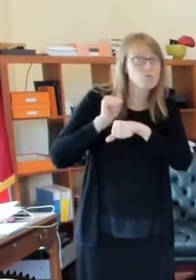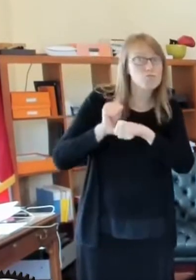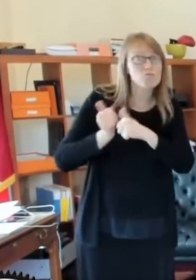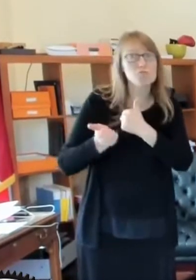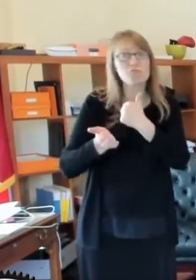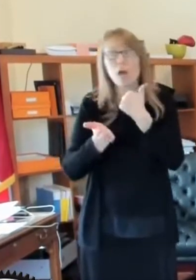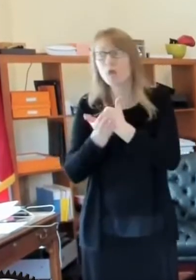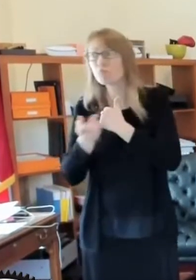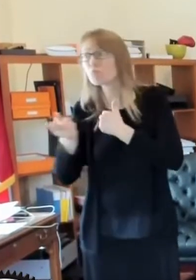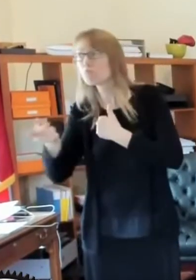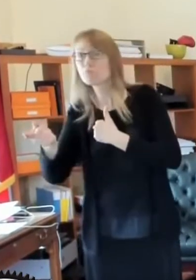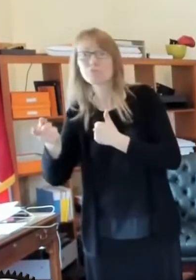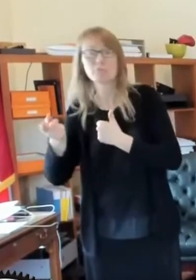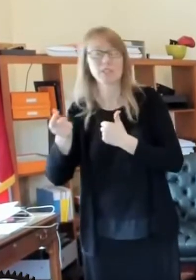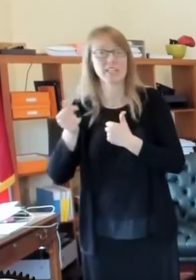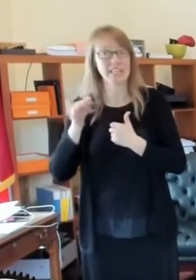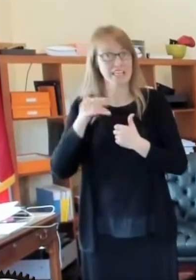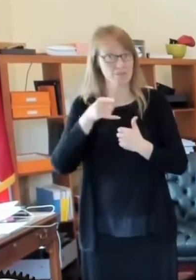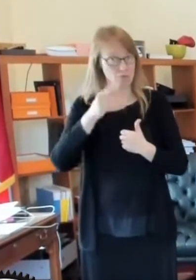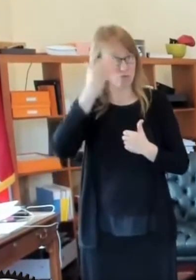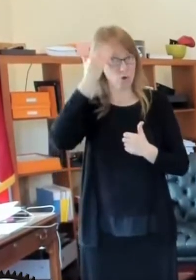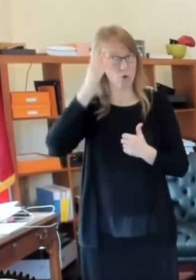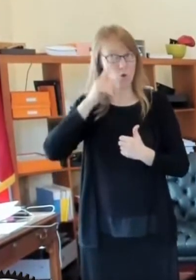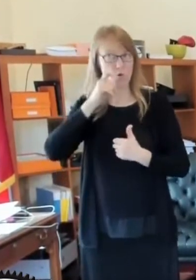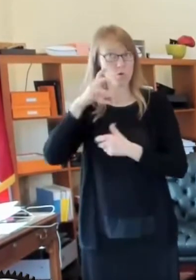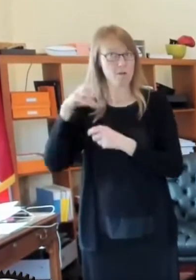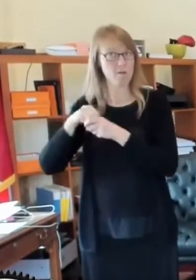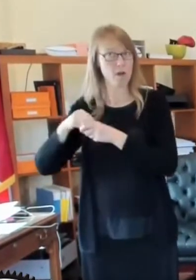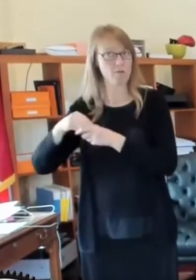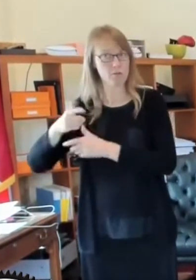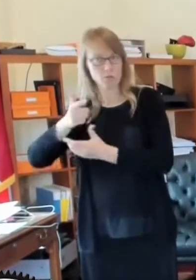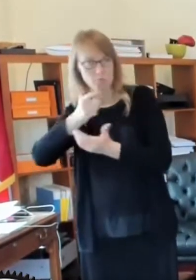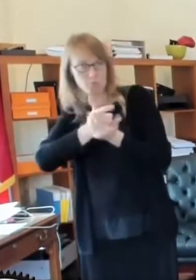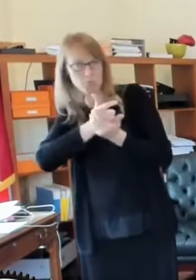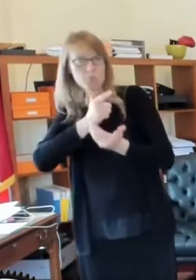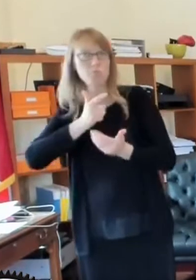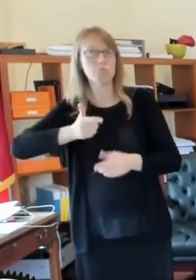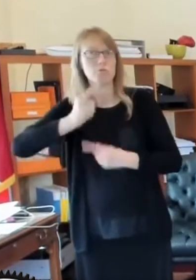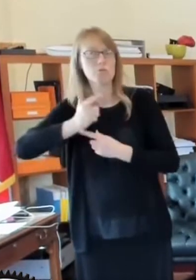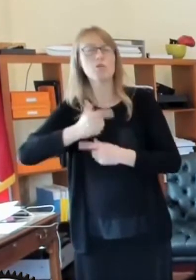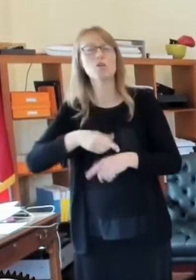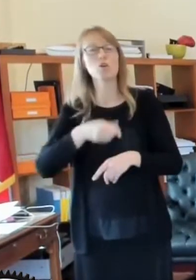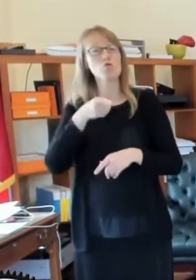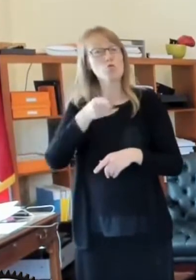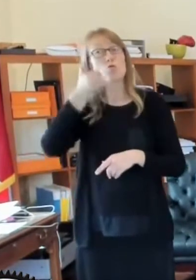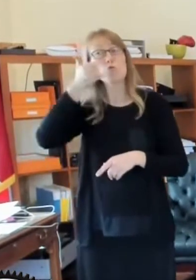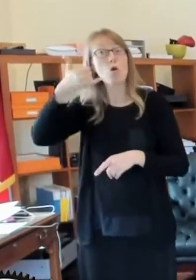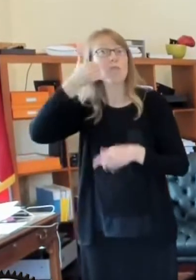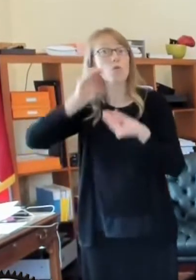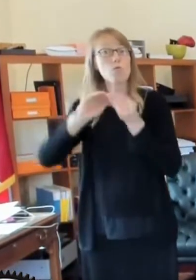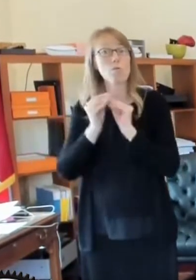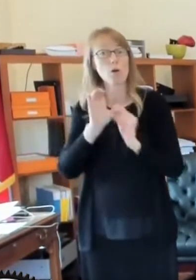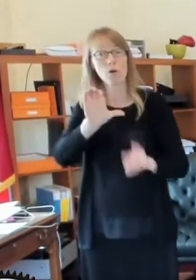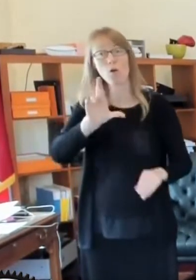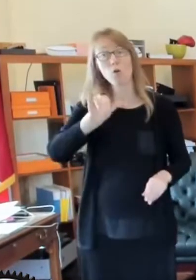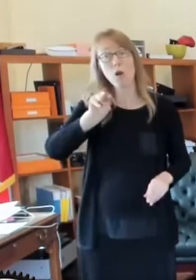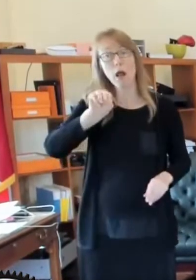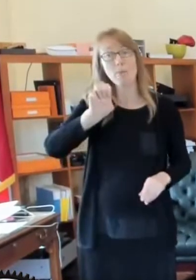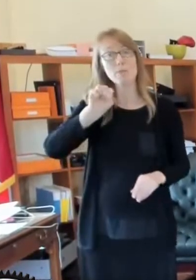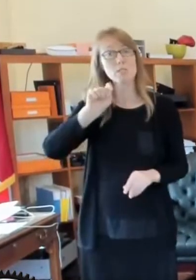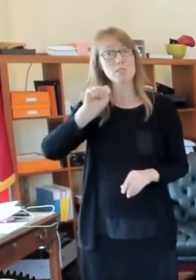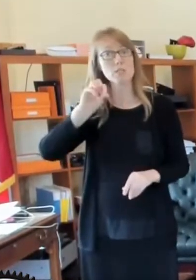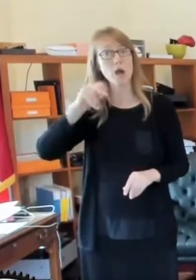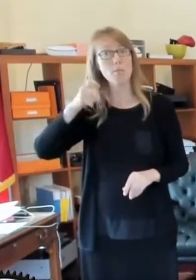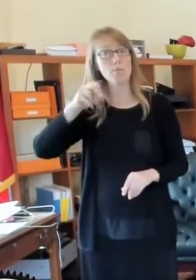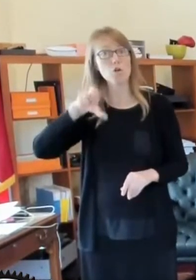shootings, please call Crime Stoppers. You can be completely anonymous. And